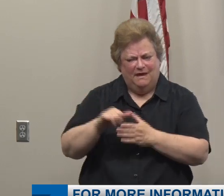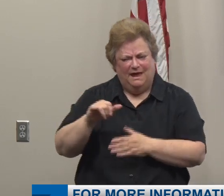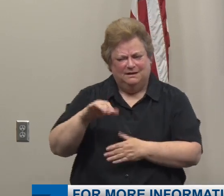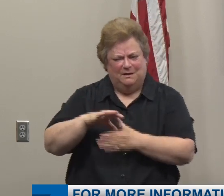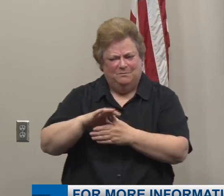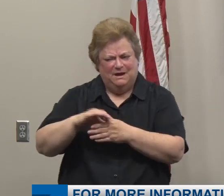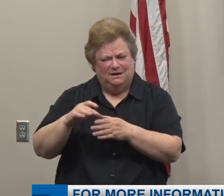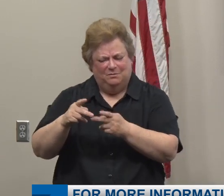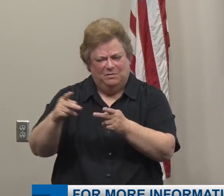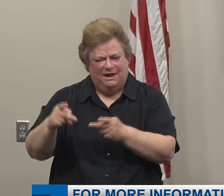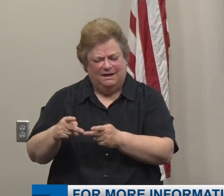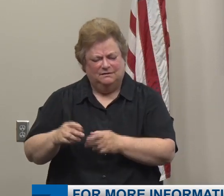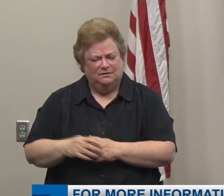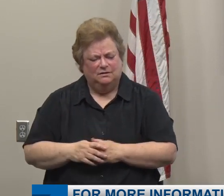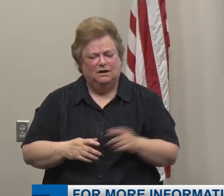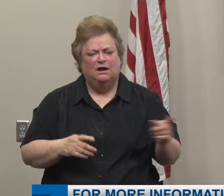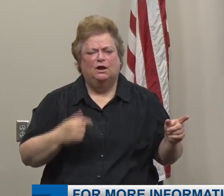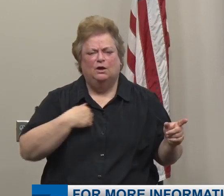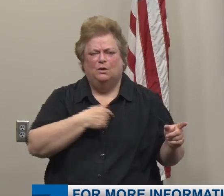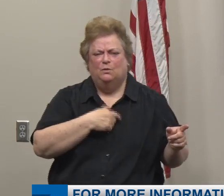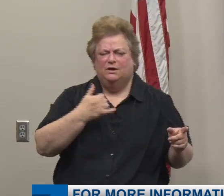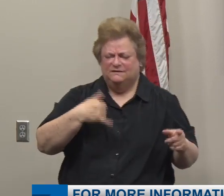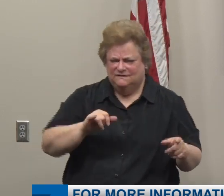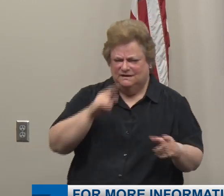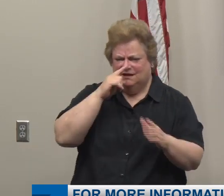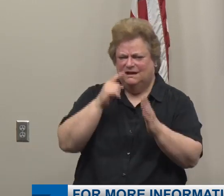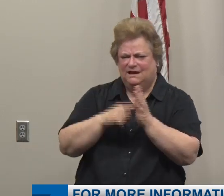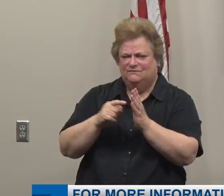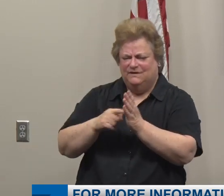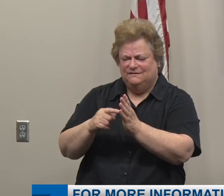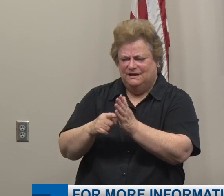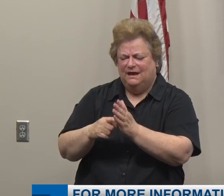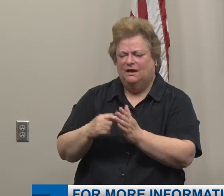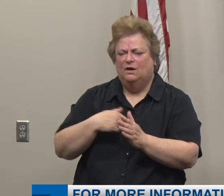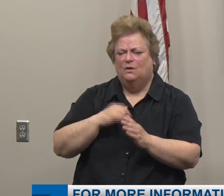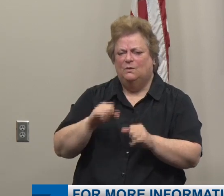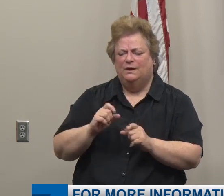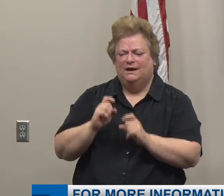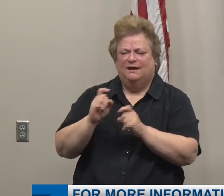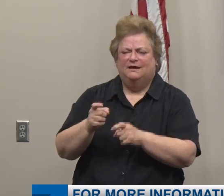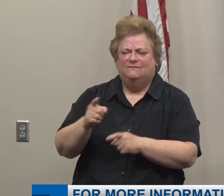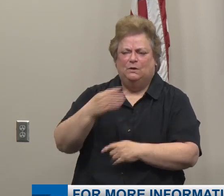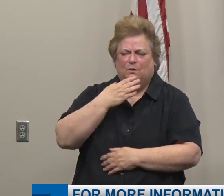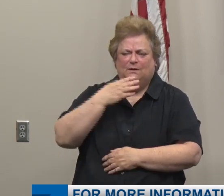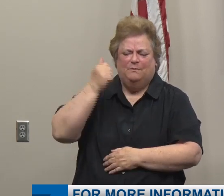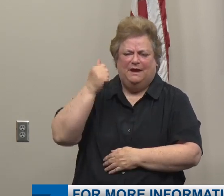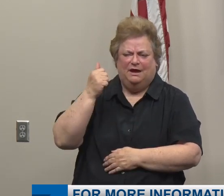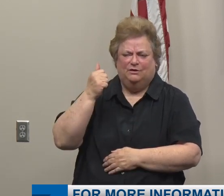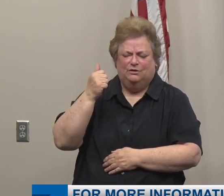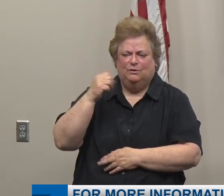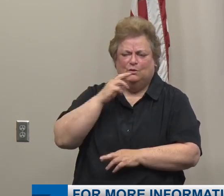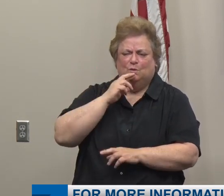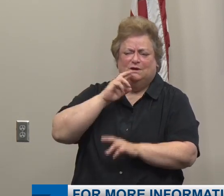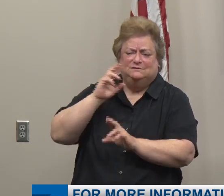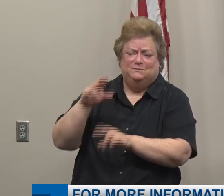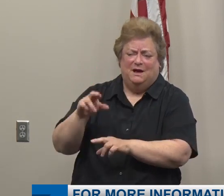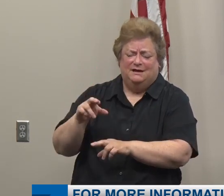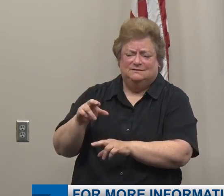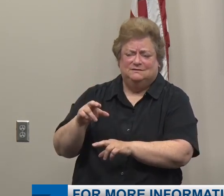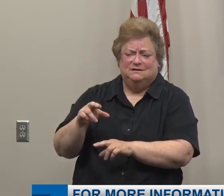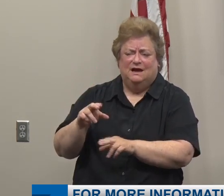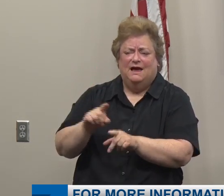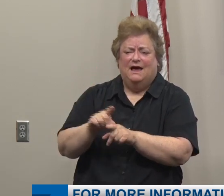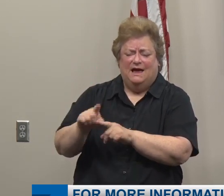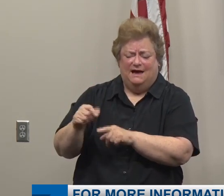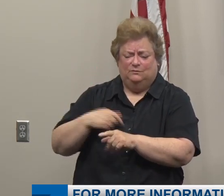right now bill we're still investigating and we'll be able to give you a better response to that as